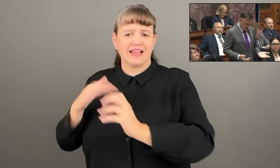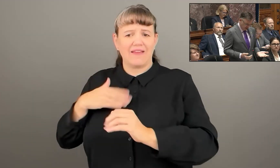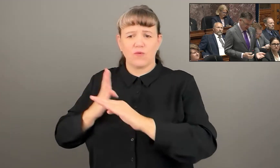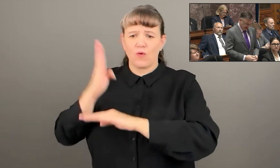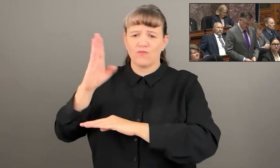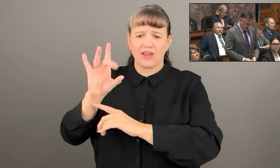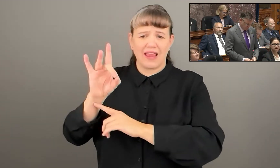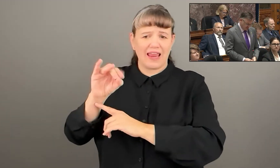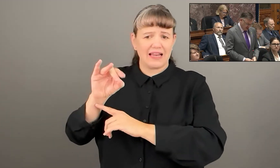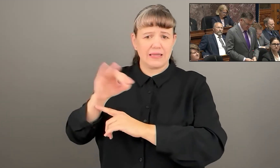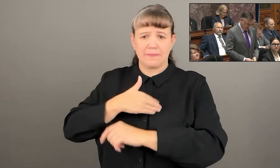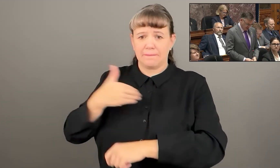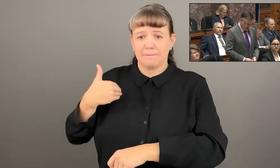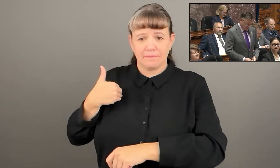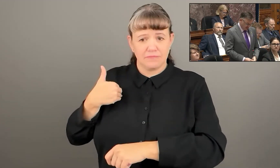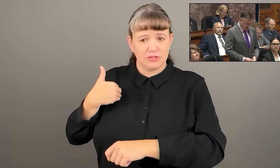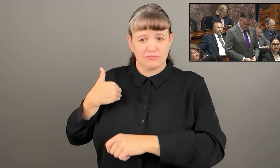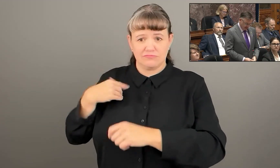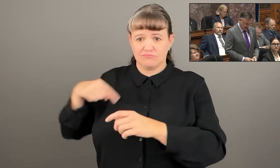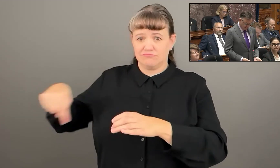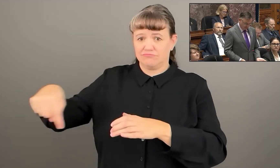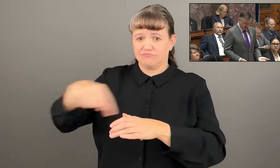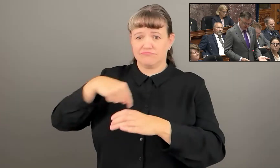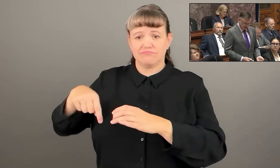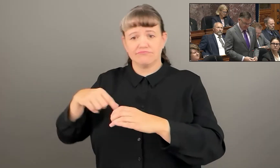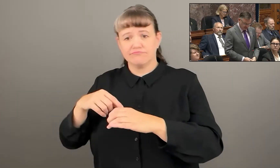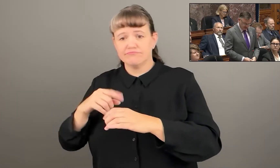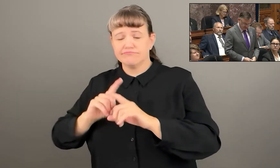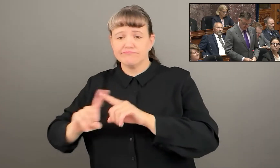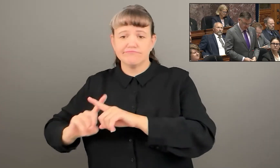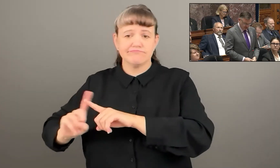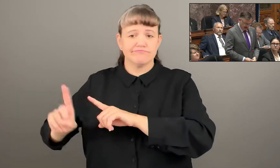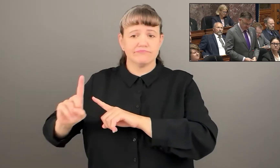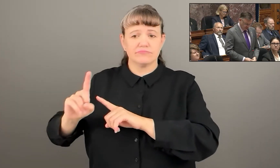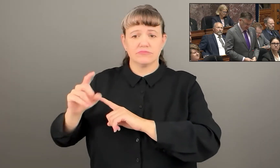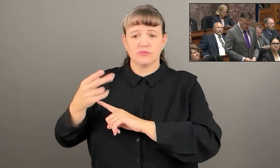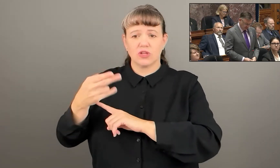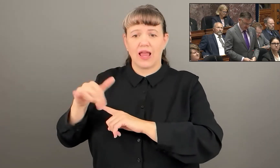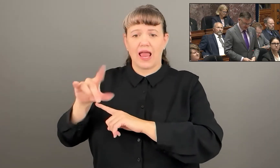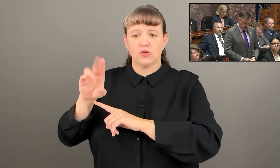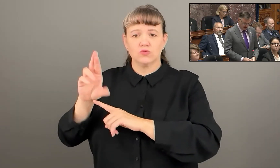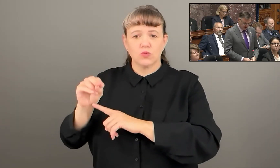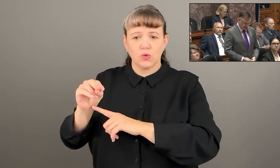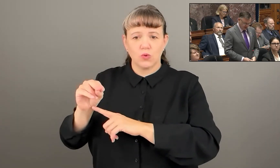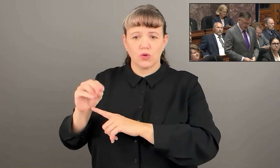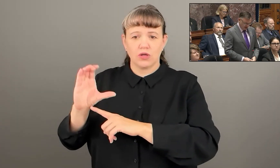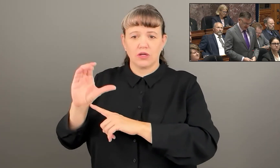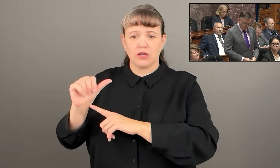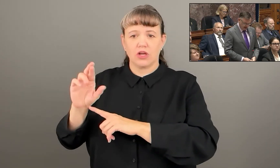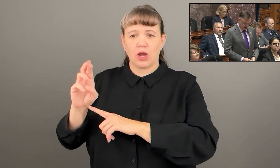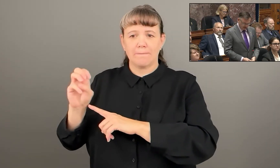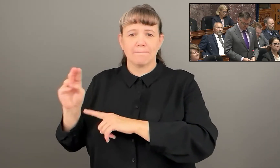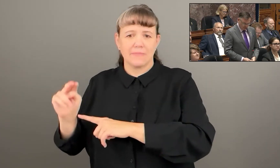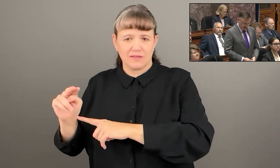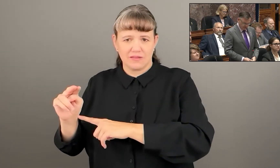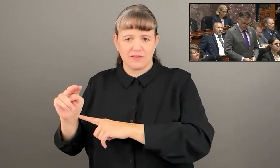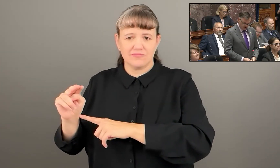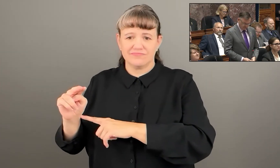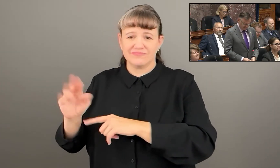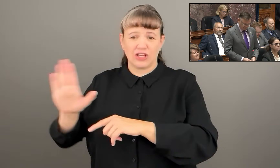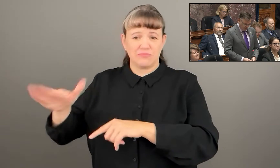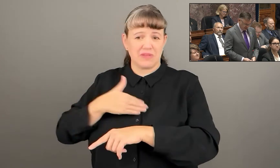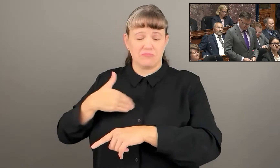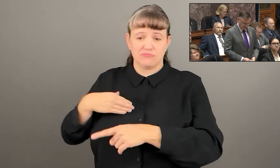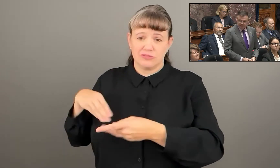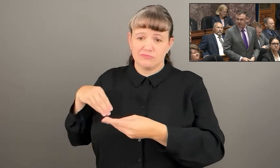country's hydrocarbon endowment. Their members spend billions of dollars annually across the country and directly employ more